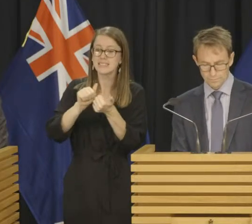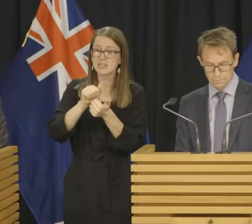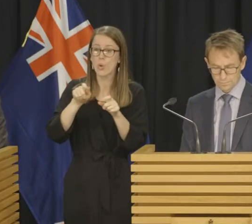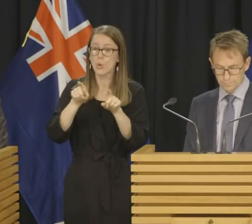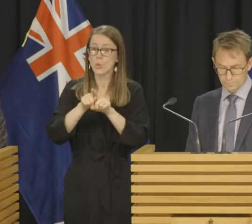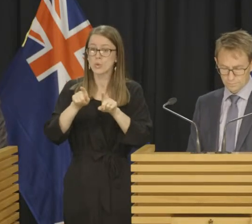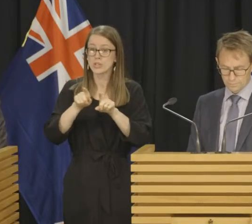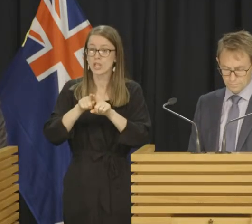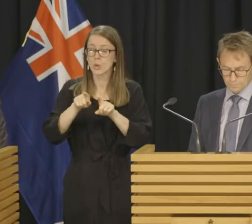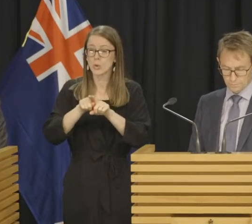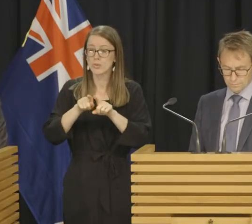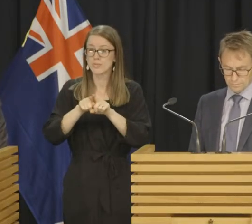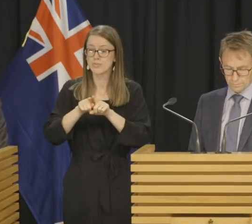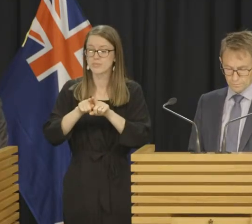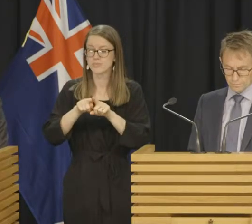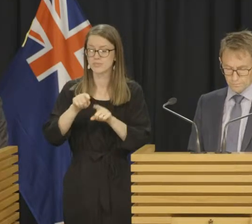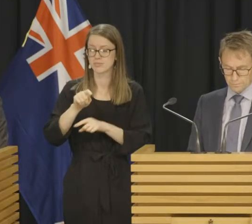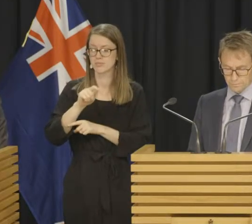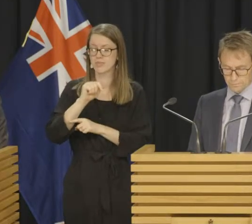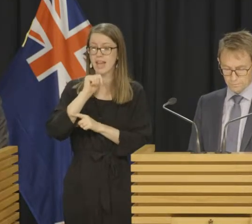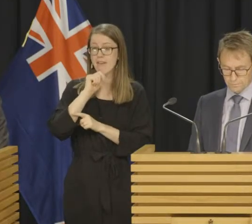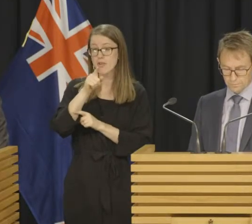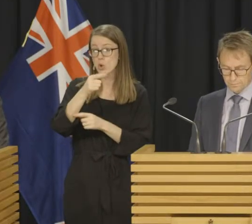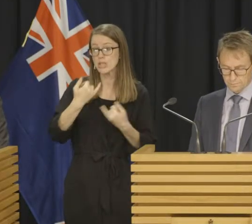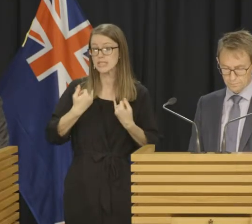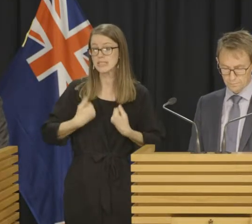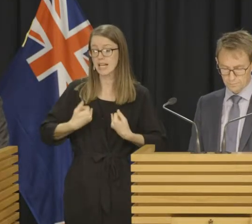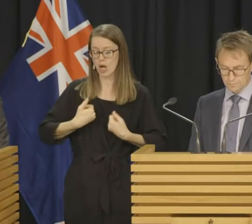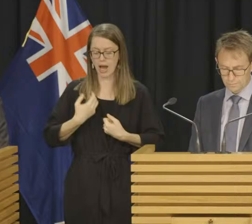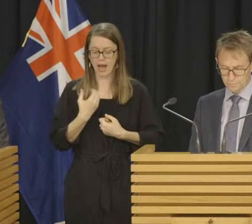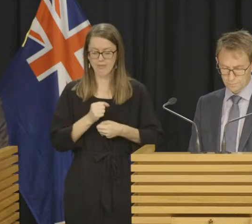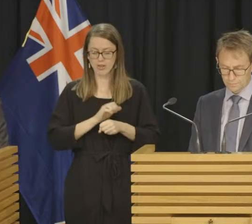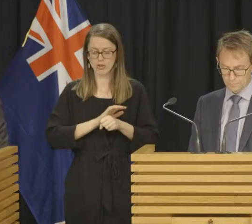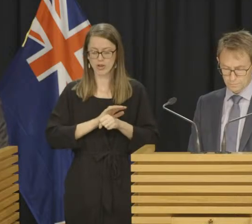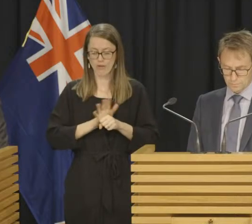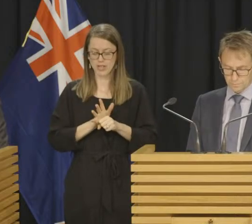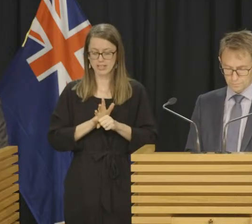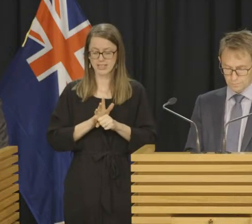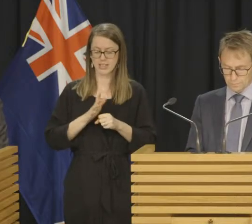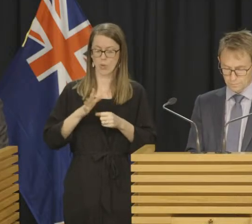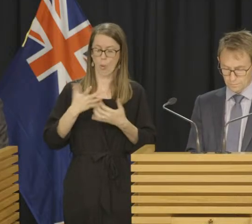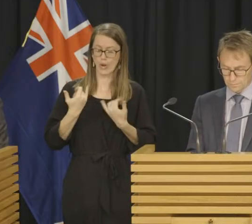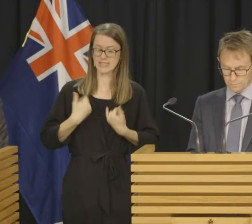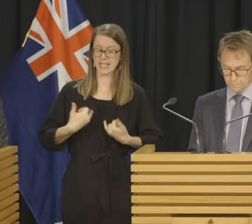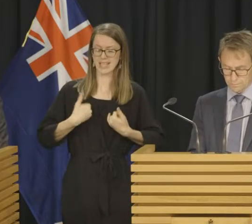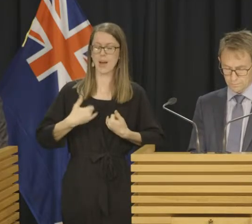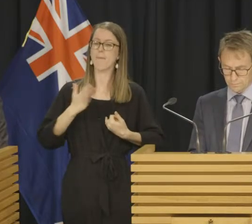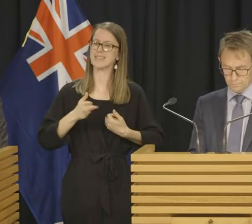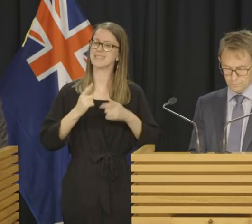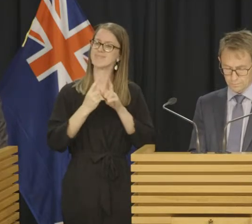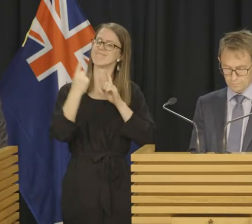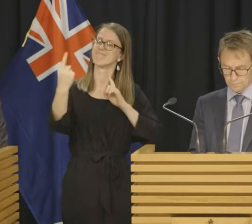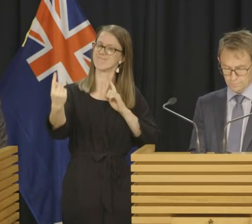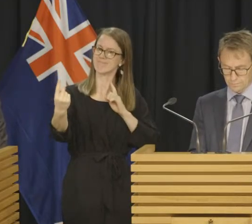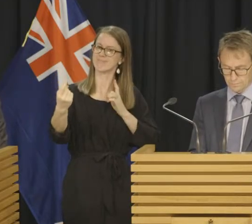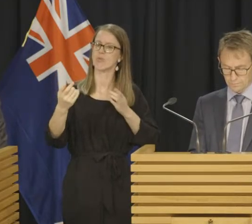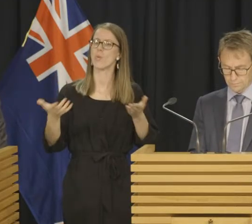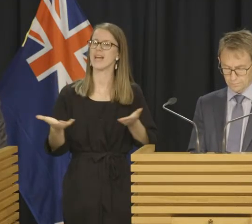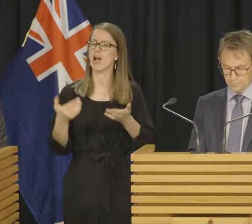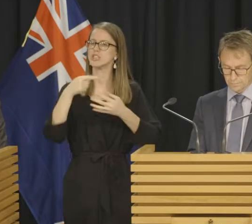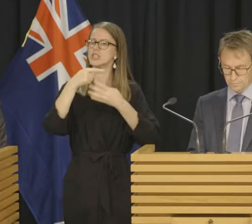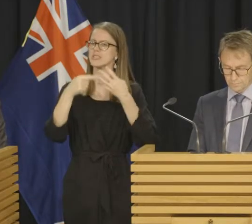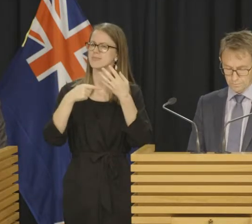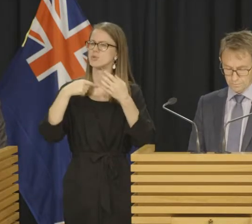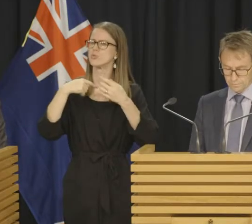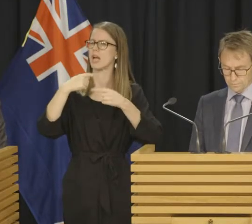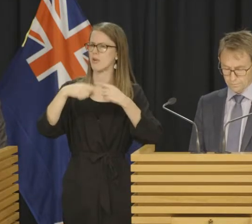importantly, avoiding contact with others if you have COVID-19 related symptoms, all things we encourage New Zealanders to continue